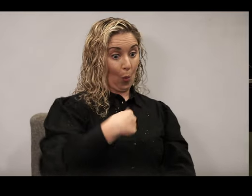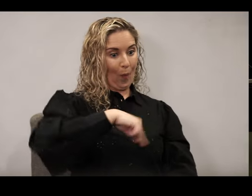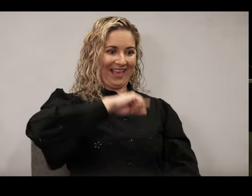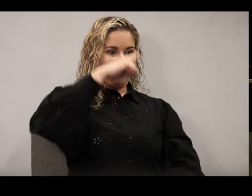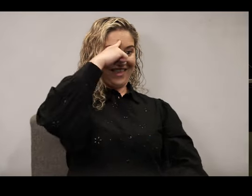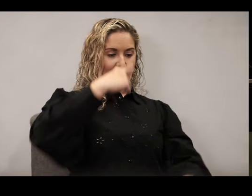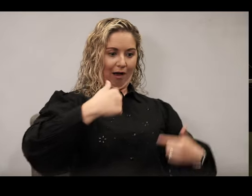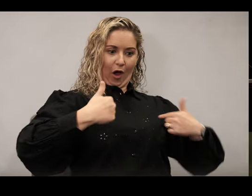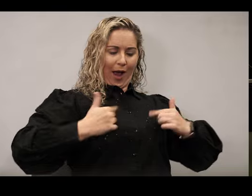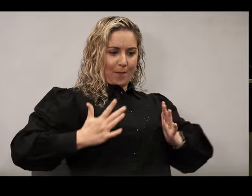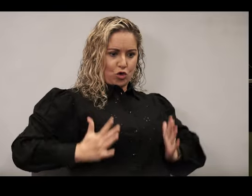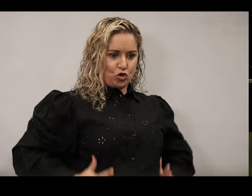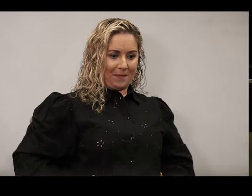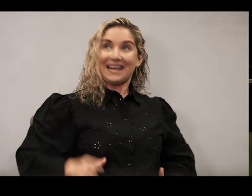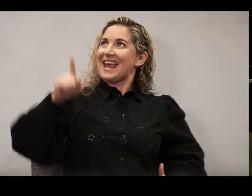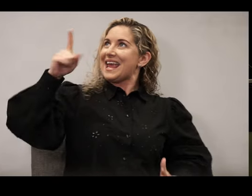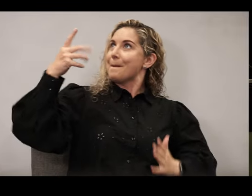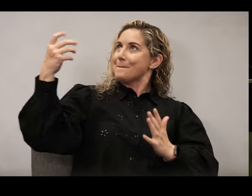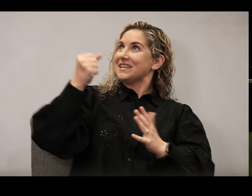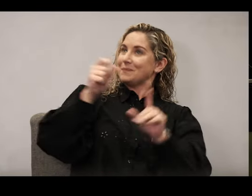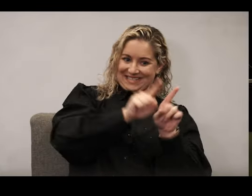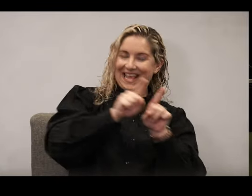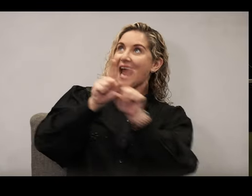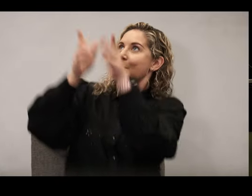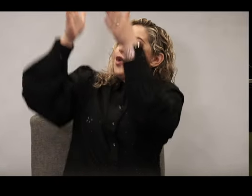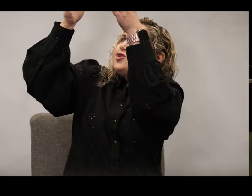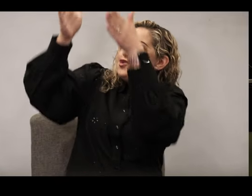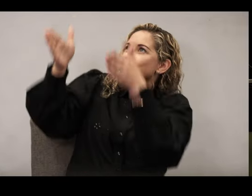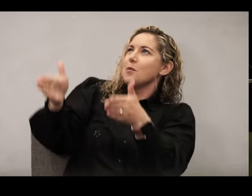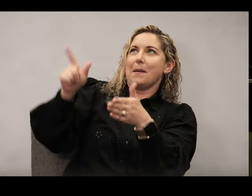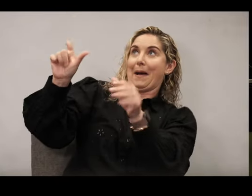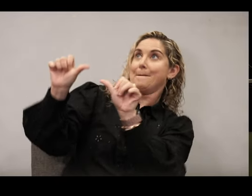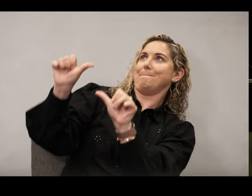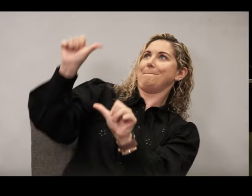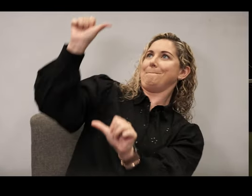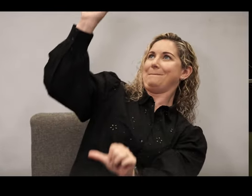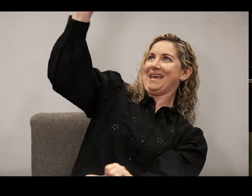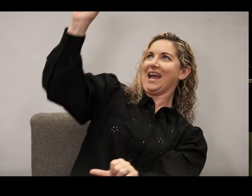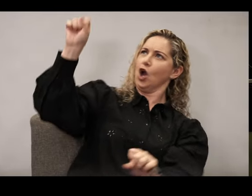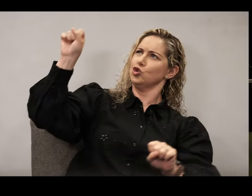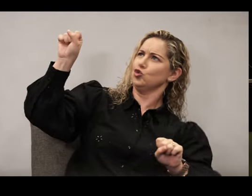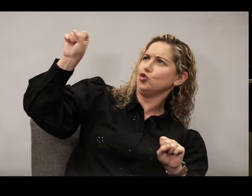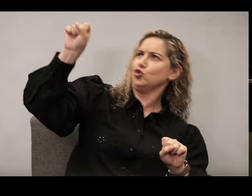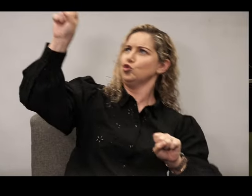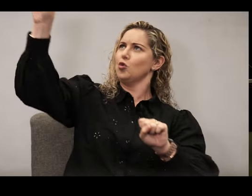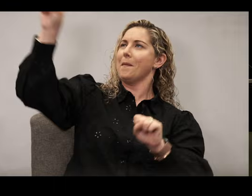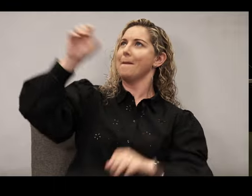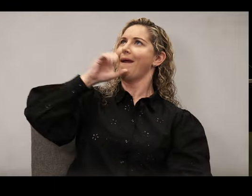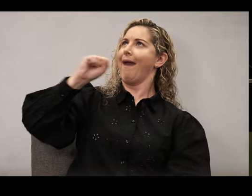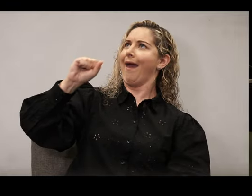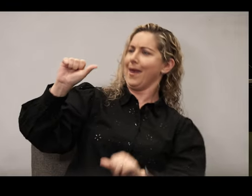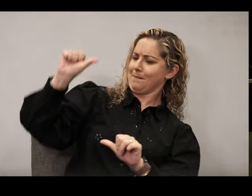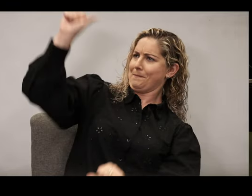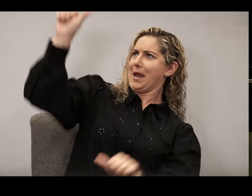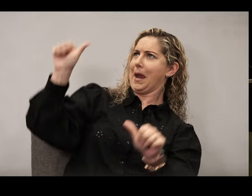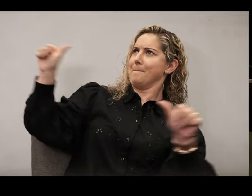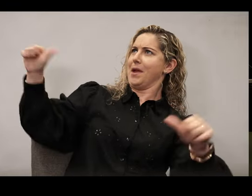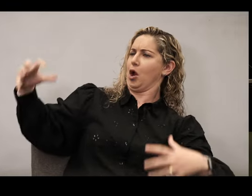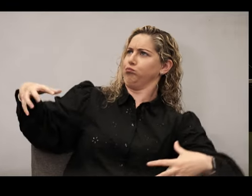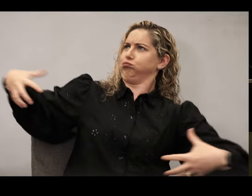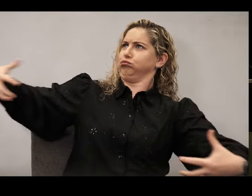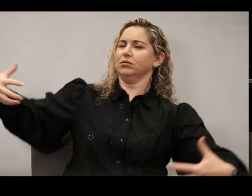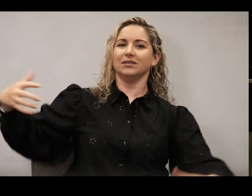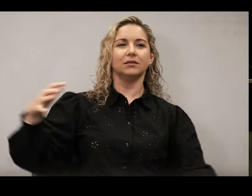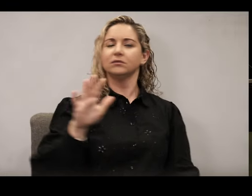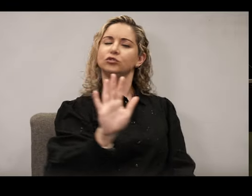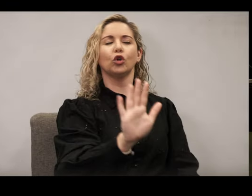better, huger, and even with a human body like us. And I know this approach and thinking is wrong. God is